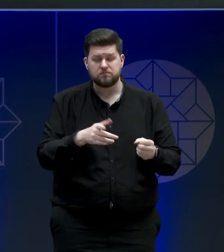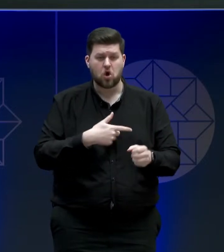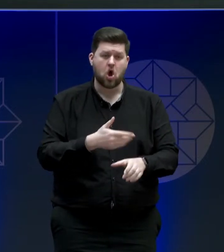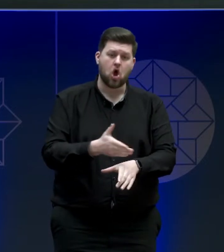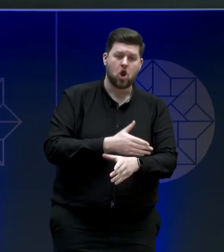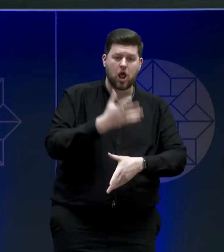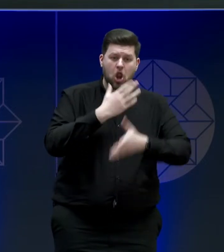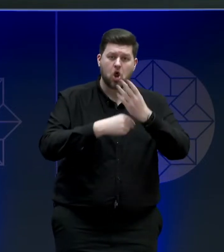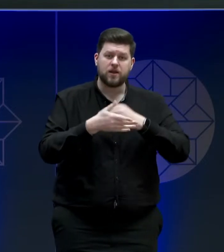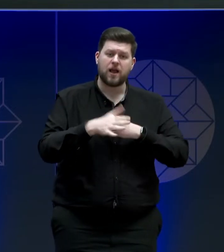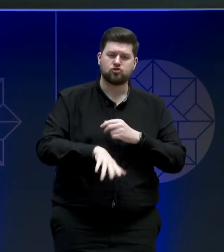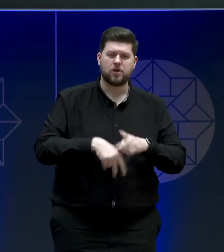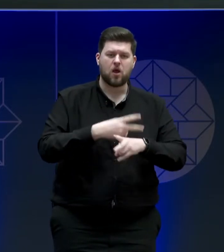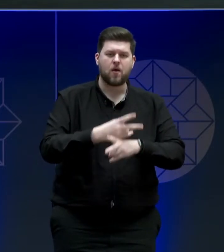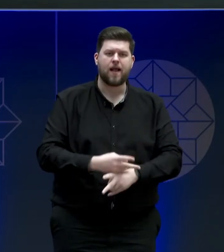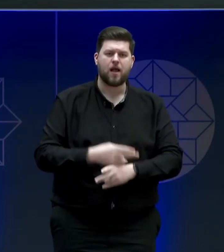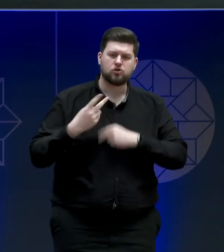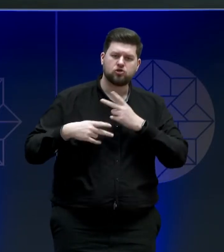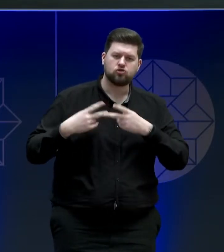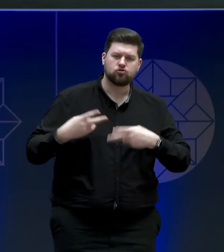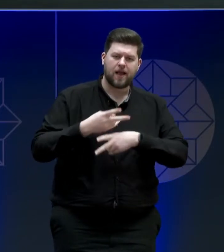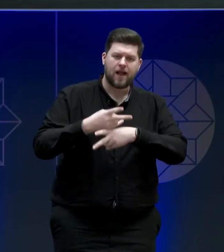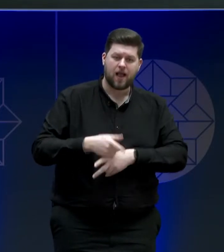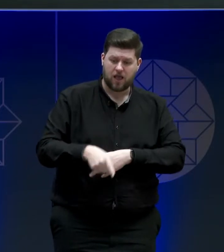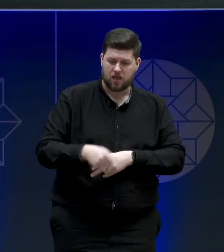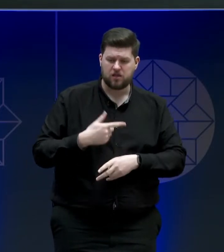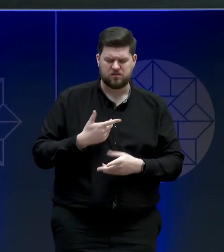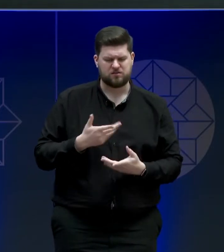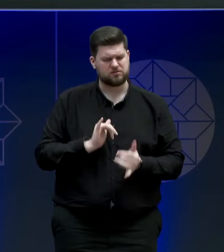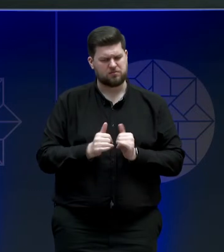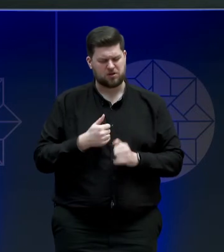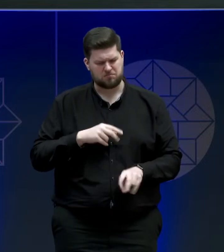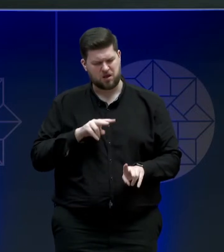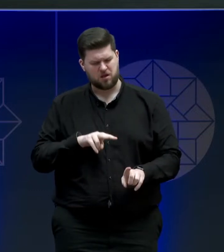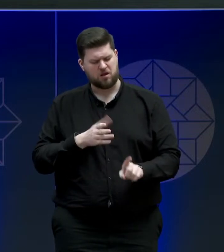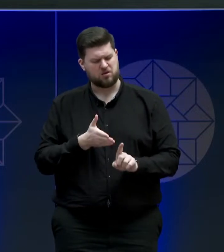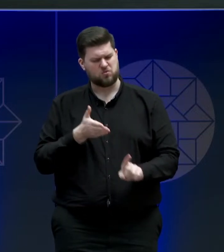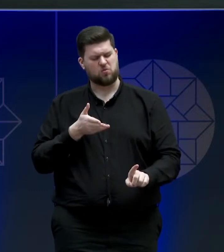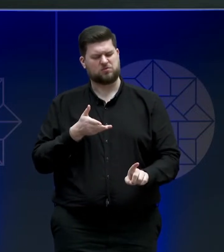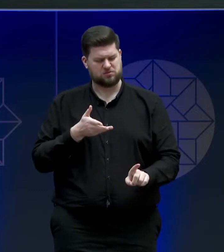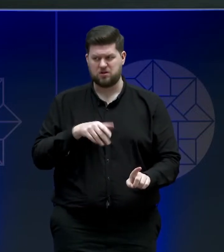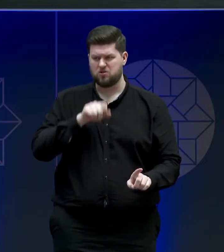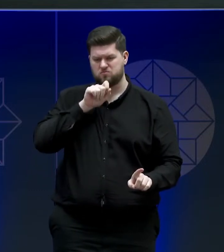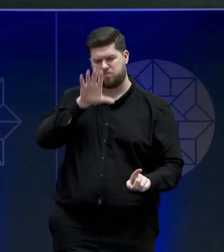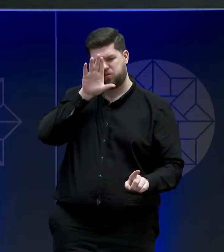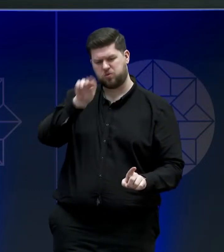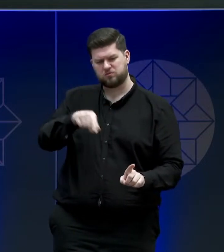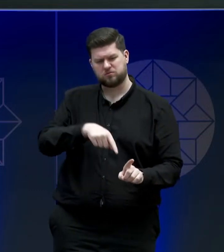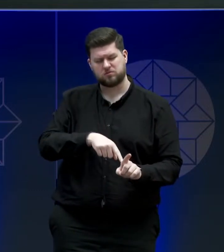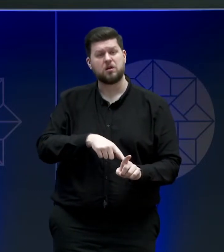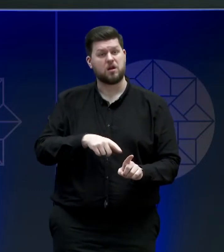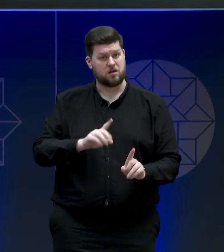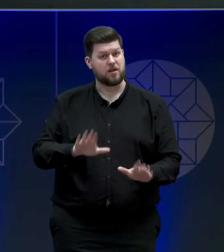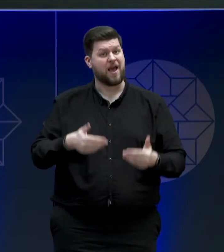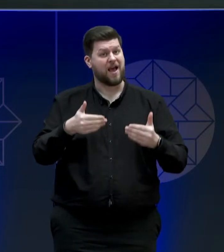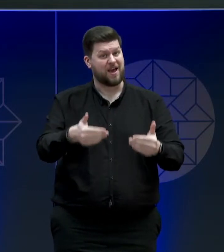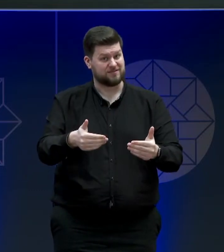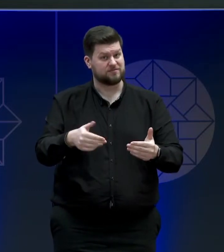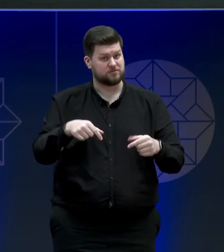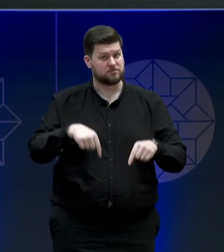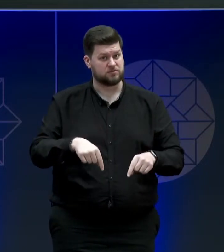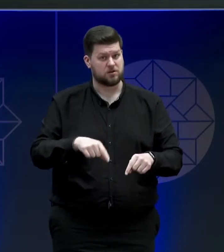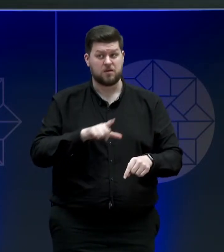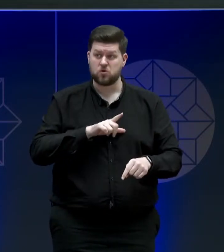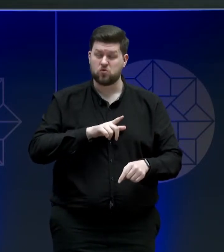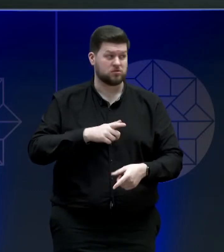childcare workers are the ones who express a concern and raise a concern, and it is acted upon, because there is a duty